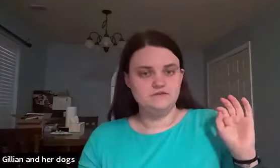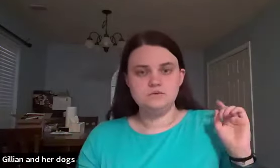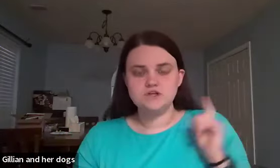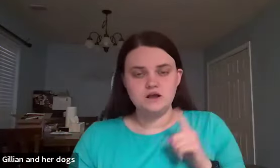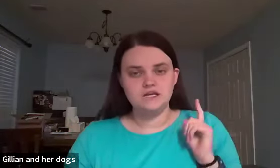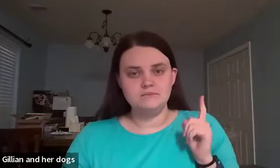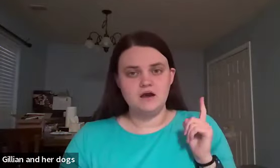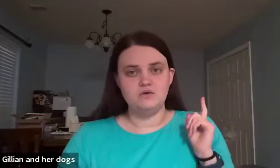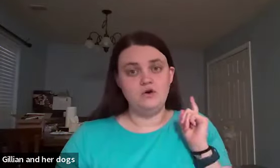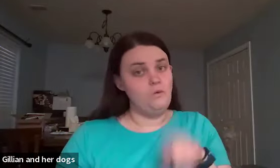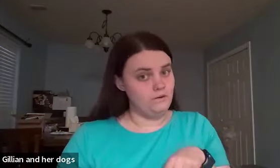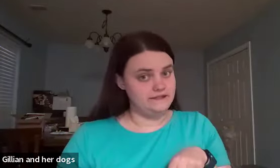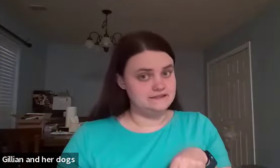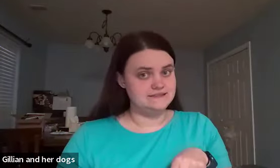If you were talking about coins,